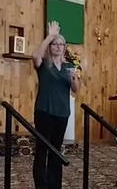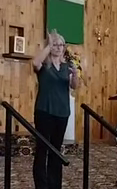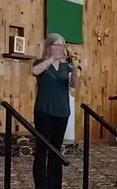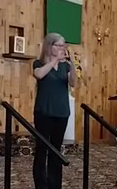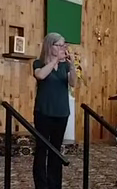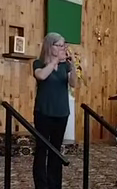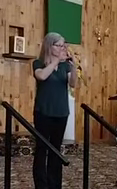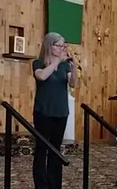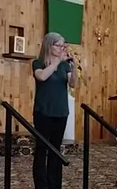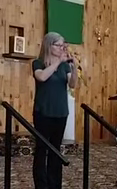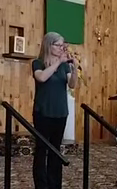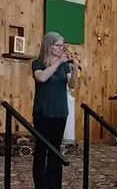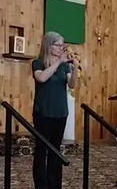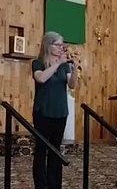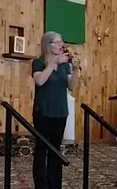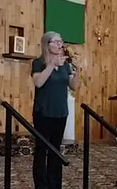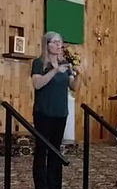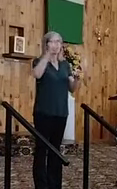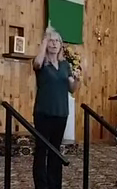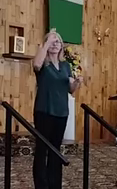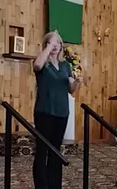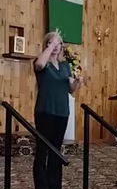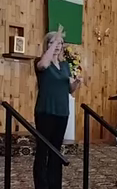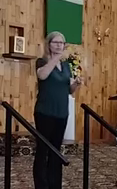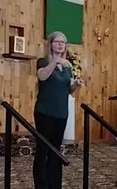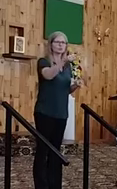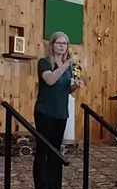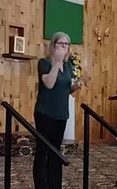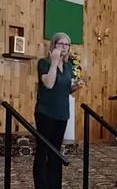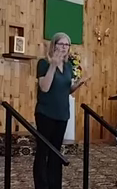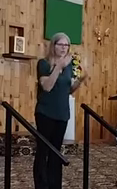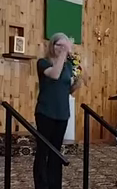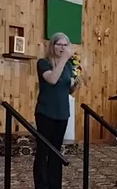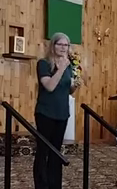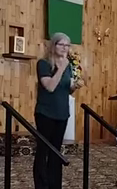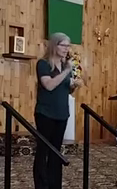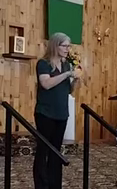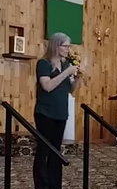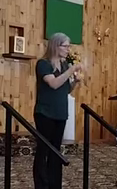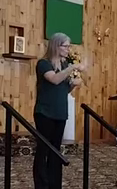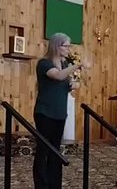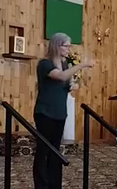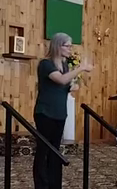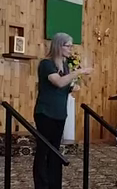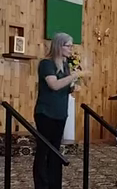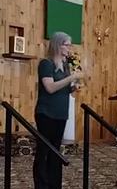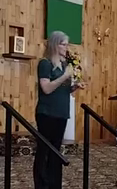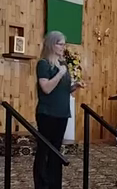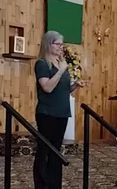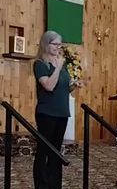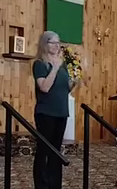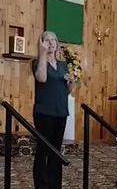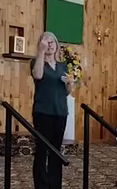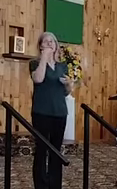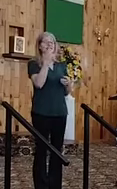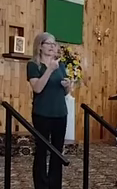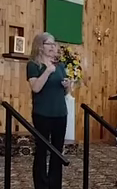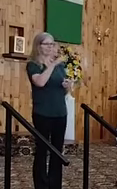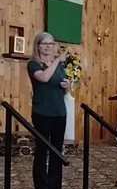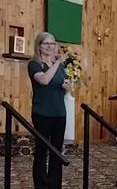something. When you were created, you know what God said about you? When he created you, he says, I'll never make another one.